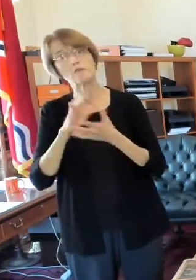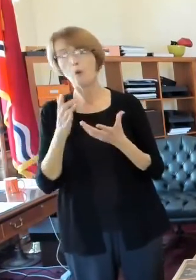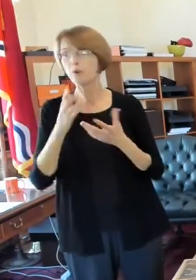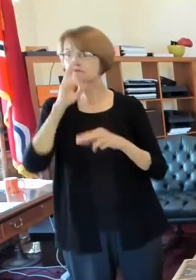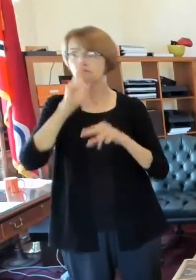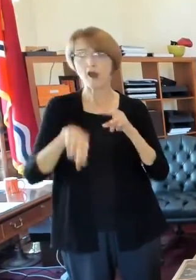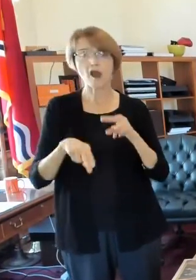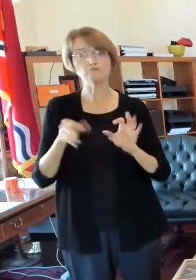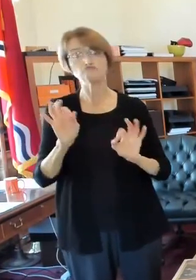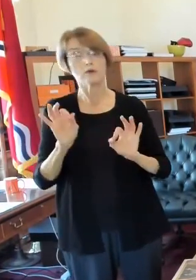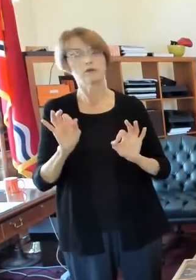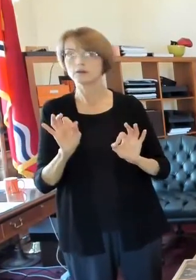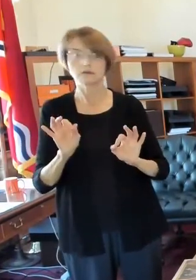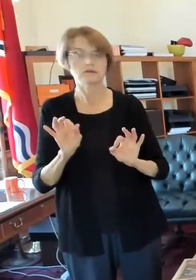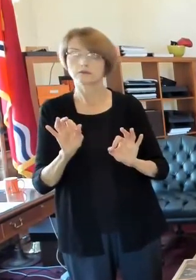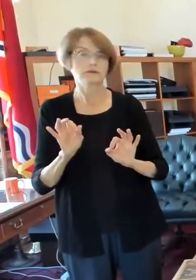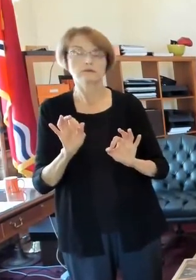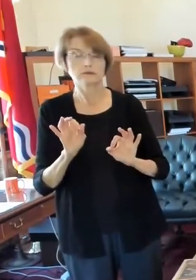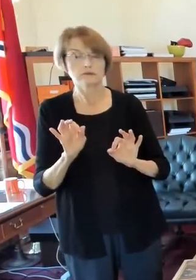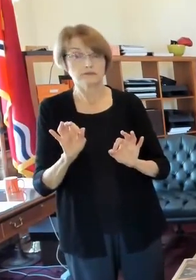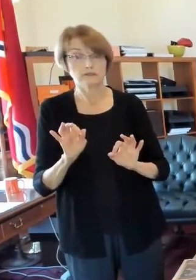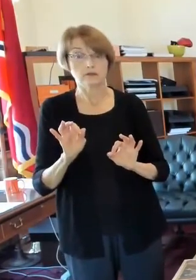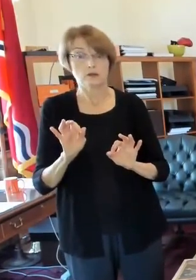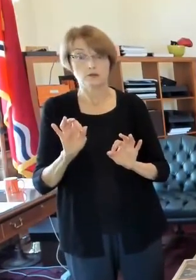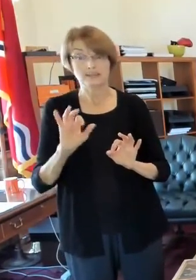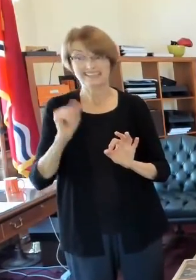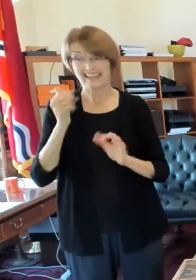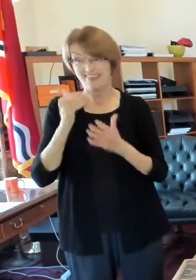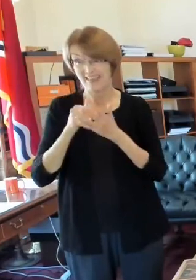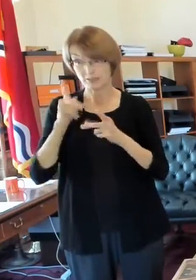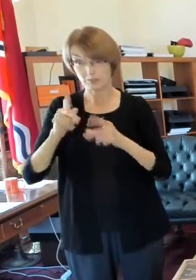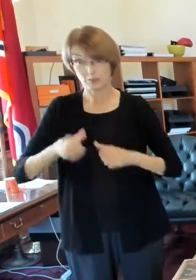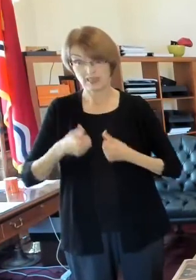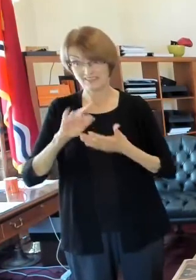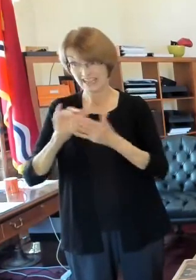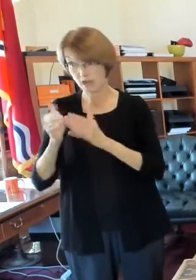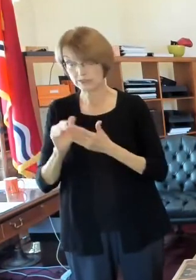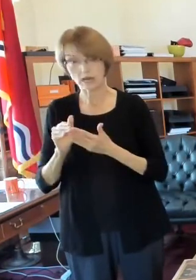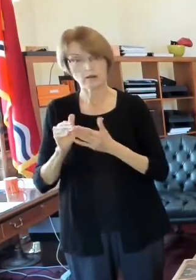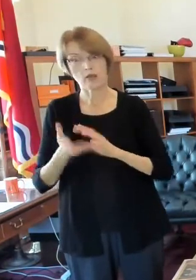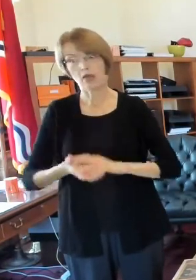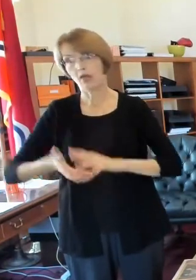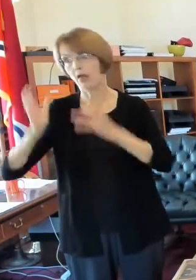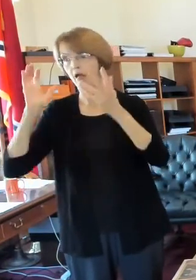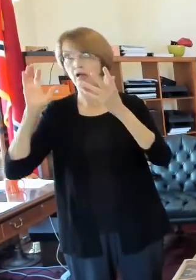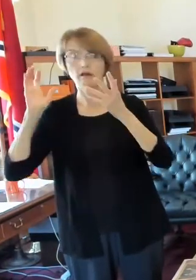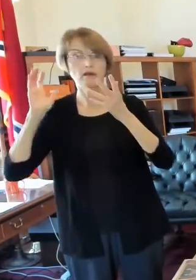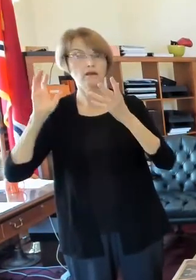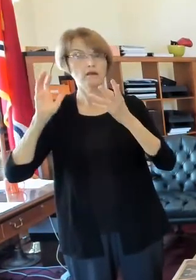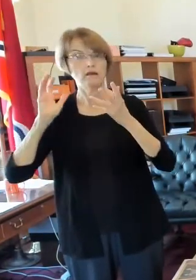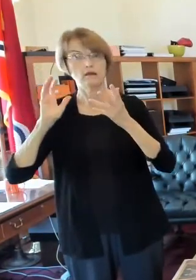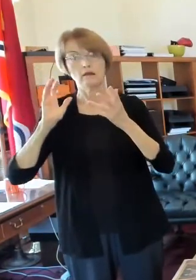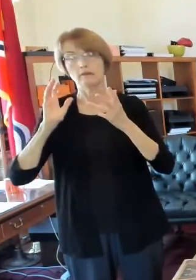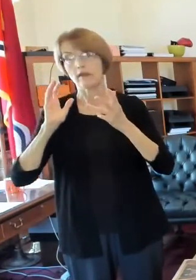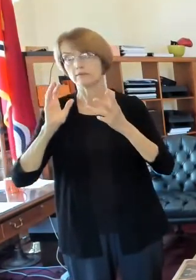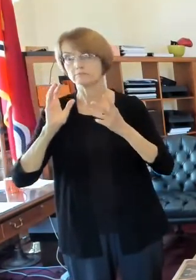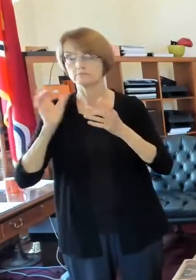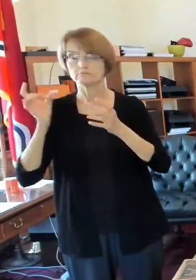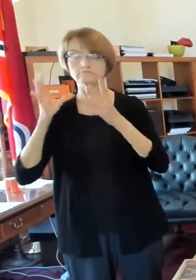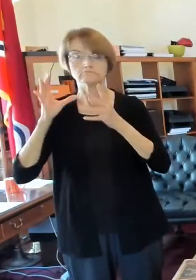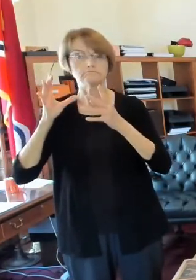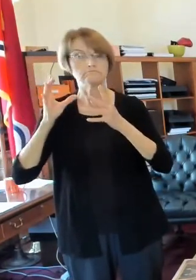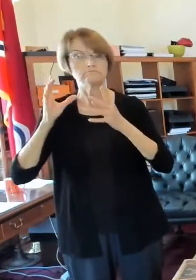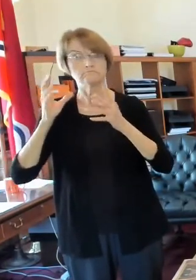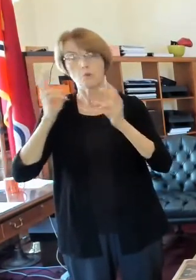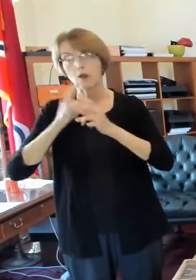disrupting the 10,000 people who live downtown. They're making it impossible for the businesses downtown. So we are